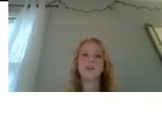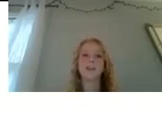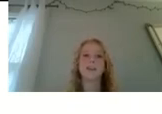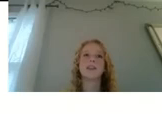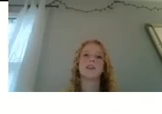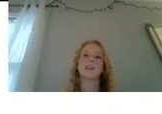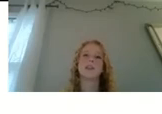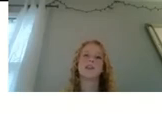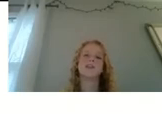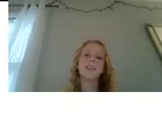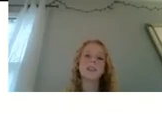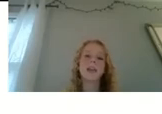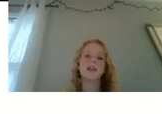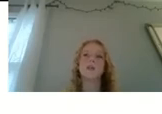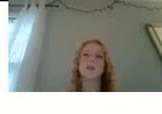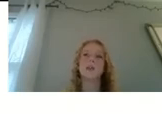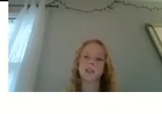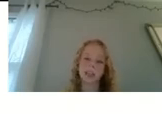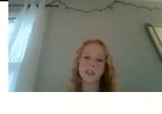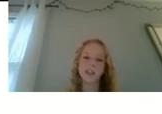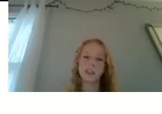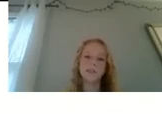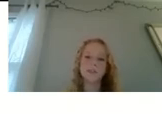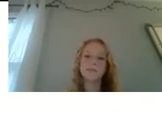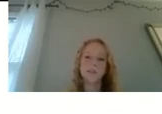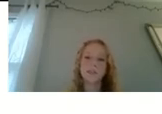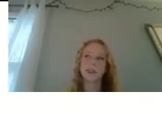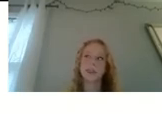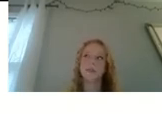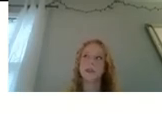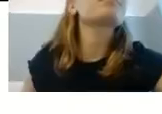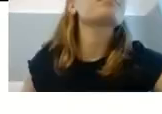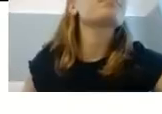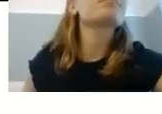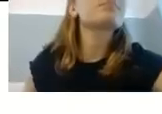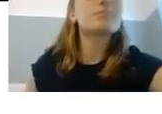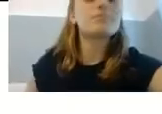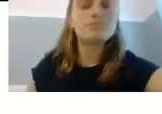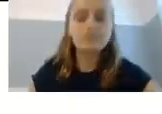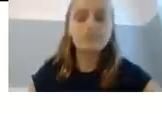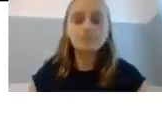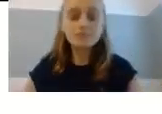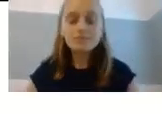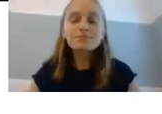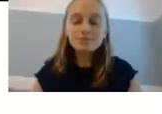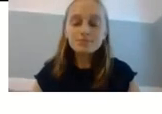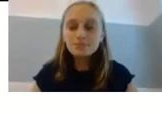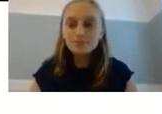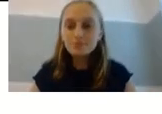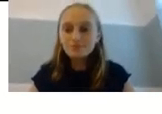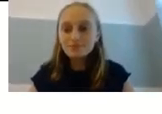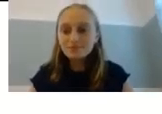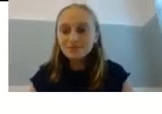that i'm interested in such as you know teaching or special education i could see myself going into although i'm not sure